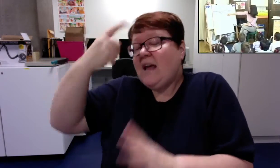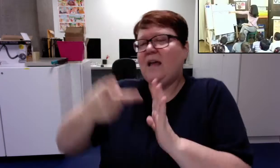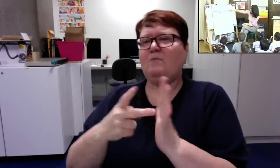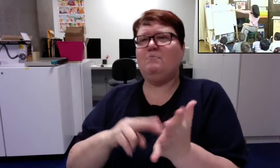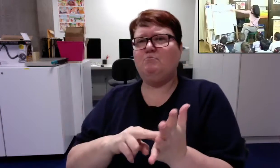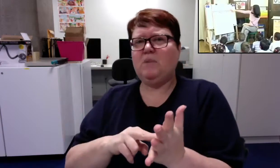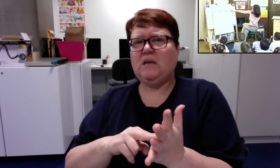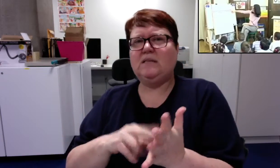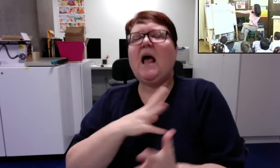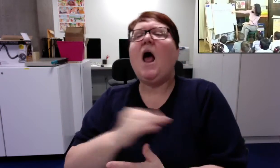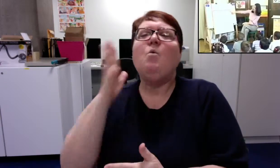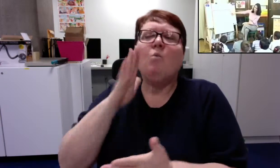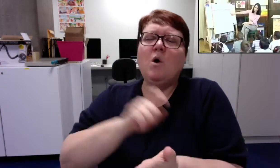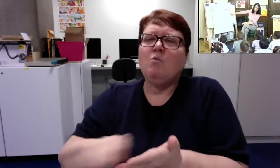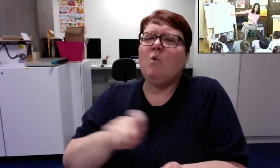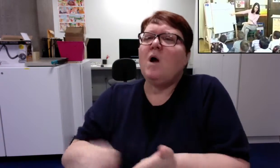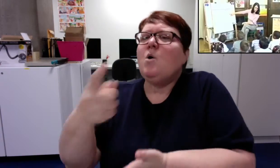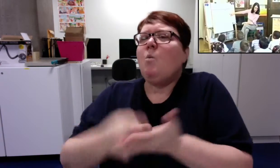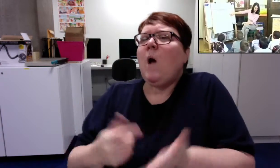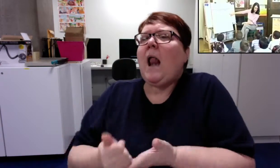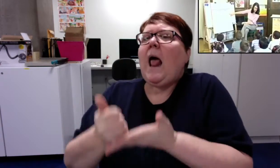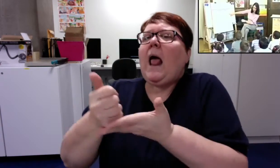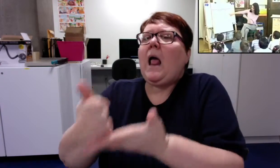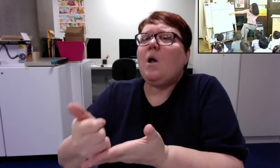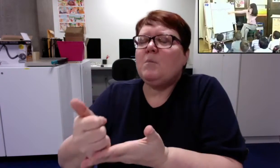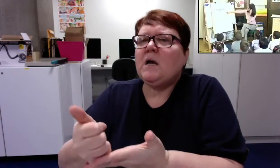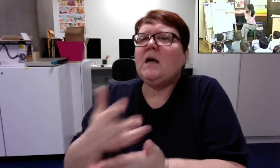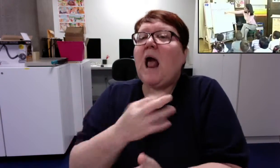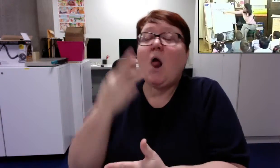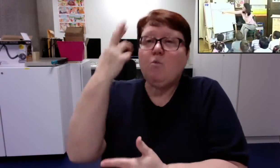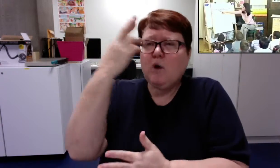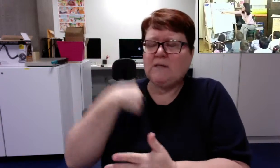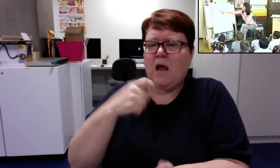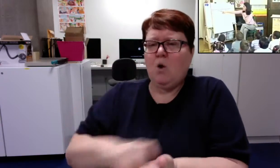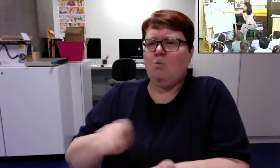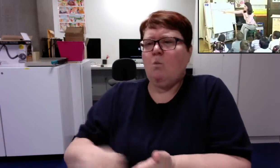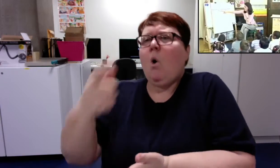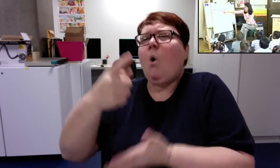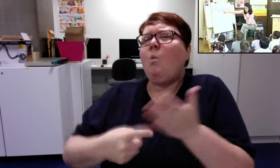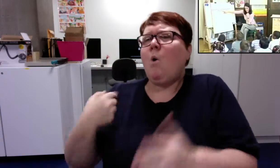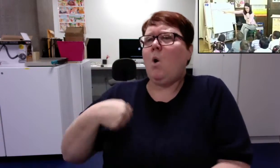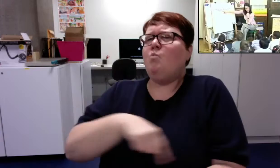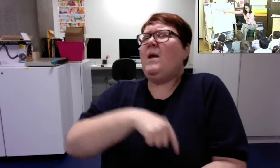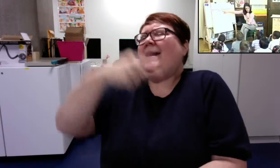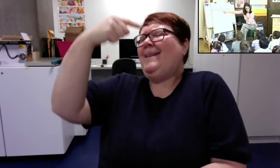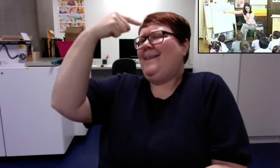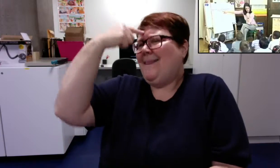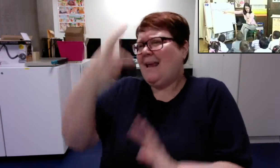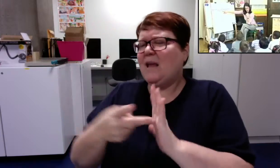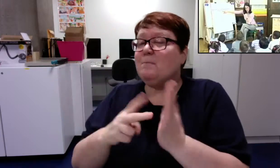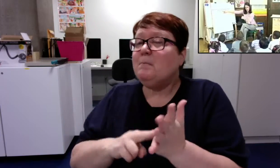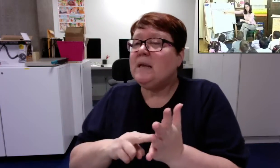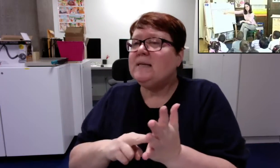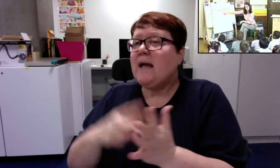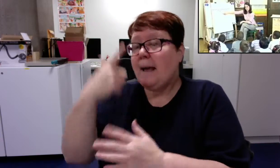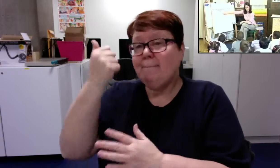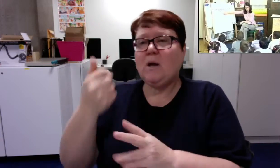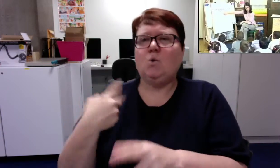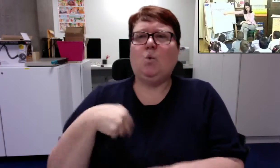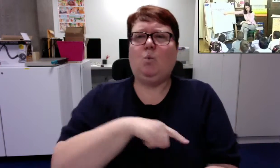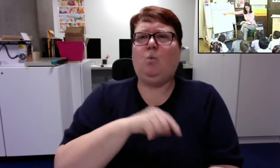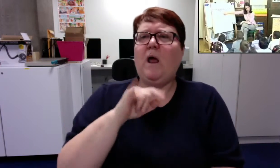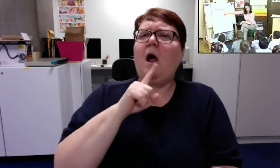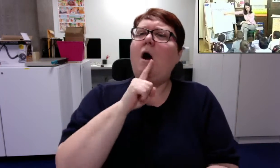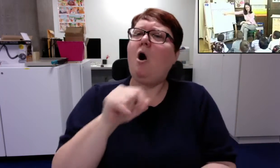means, and we're going to write down what helped us. And the reason I wrote what we think it means is because we're